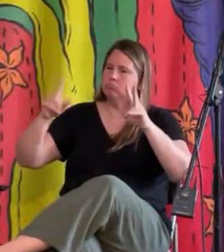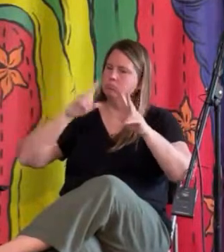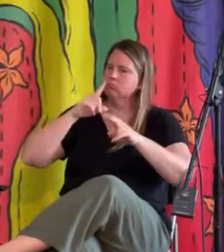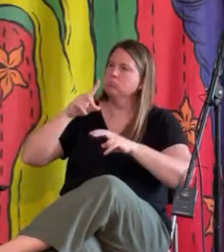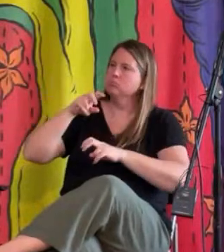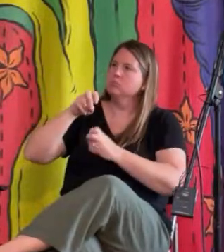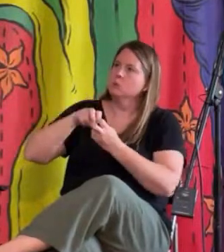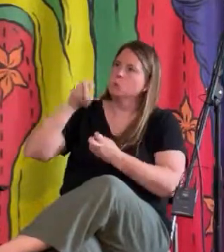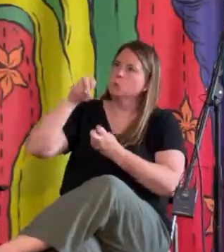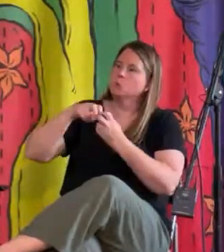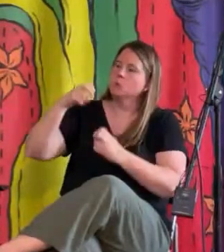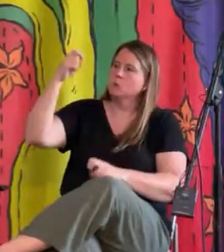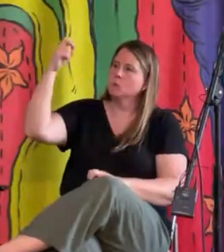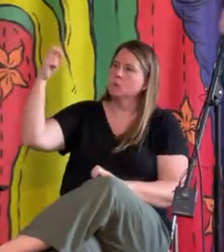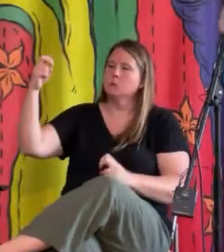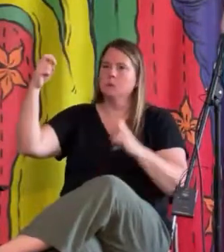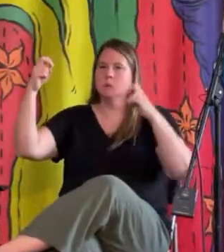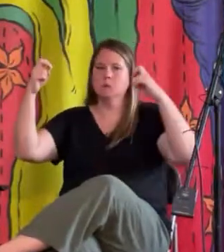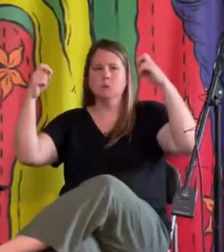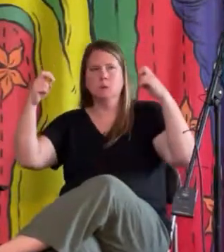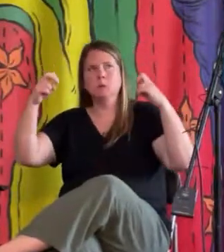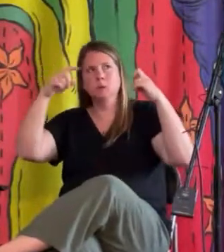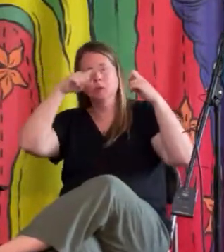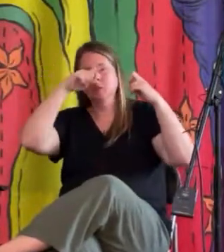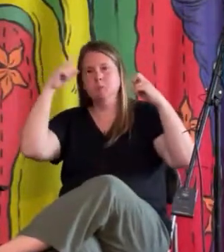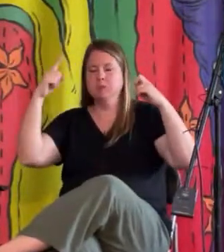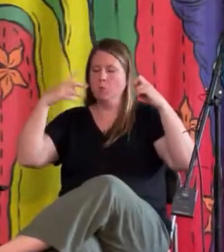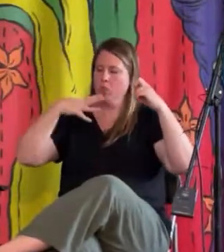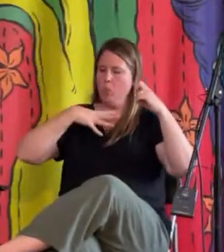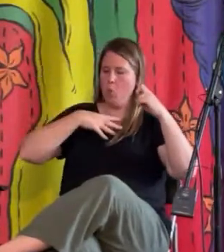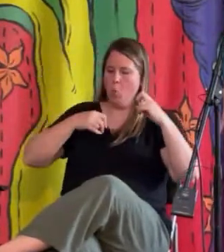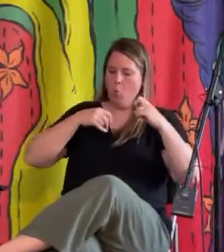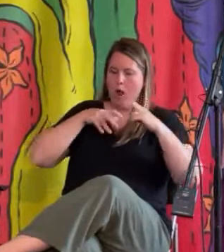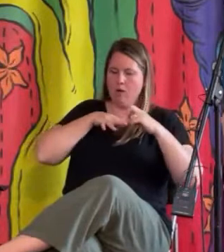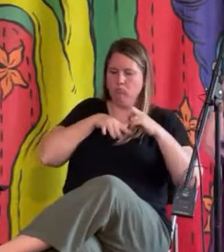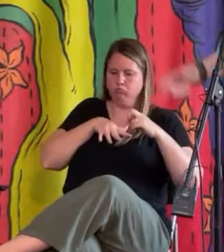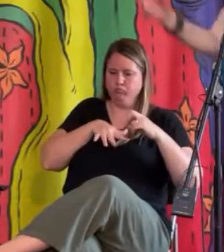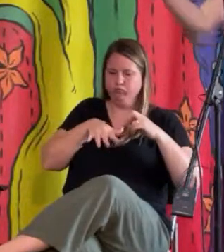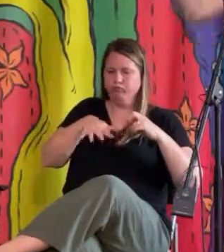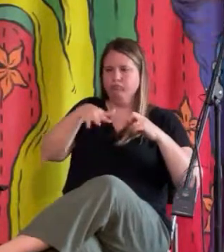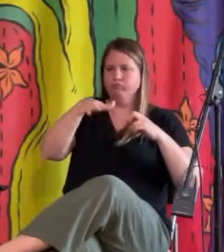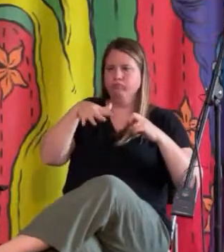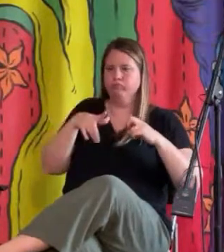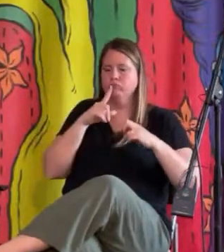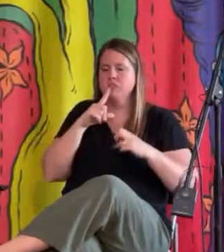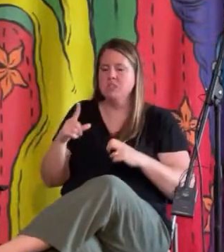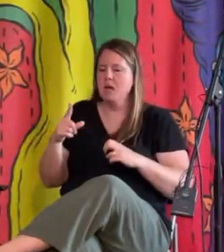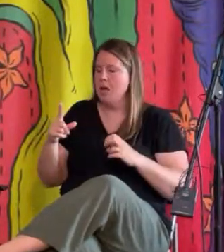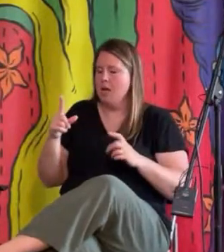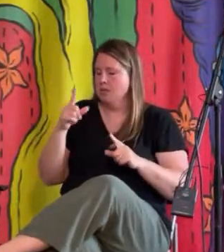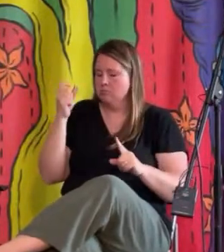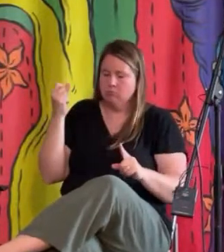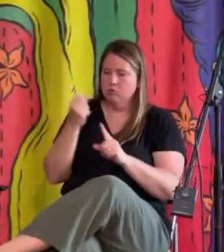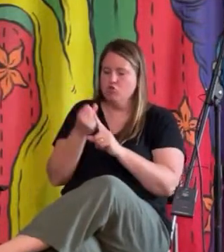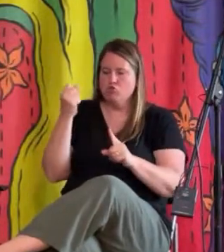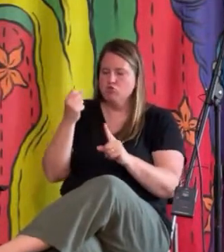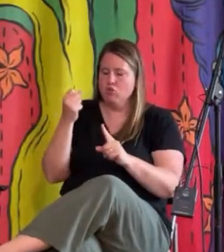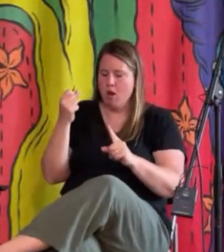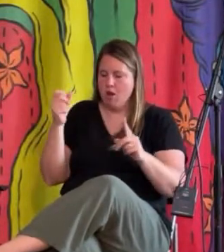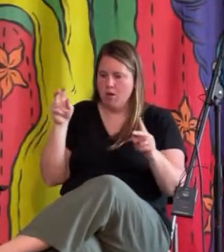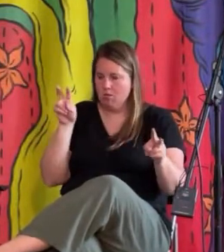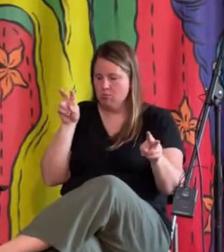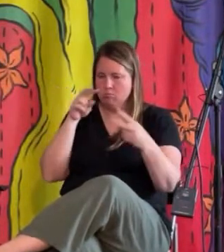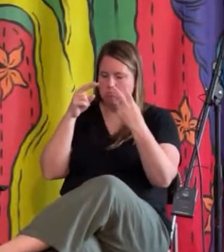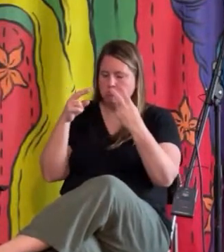in their priestly black, their white colors wagging with the force of their scolding, I was struck simultaneously in both